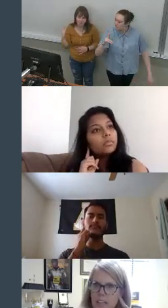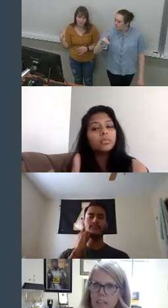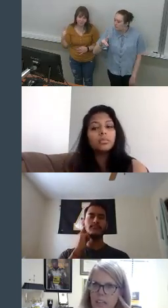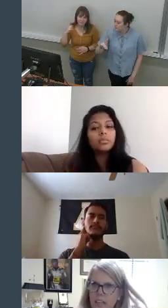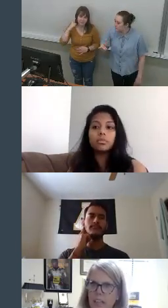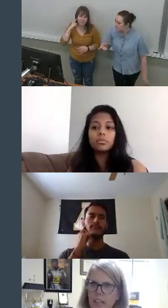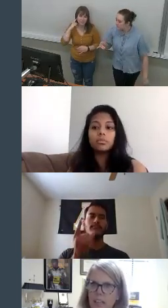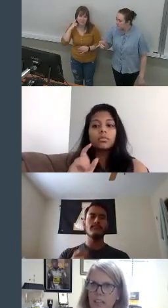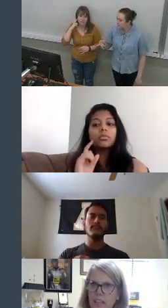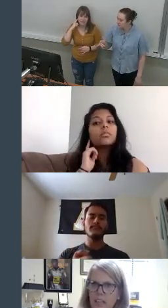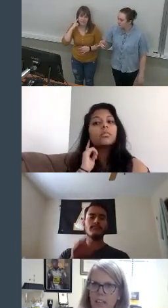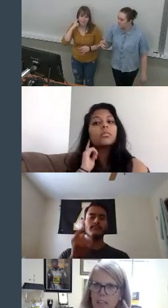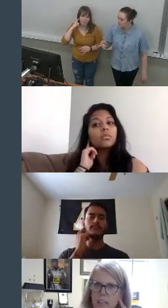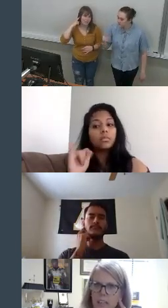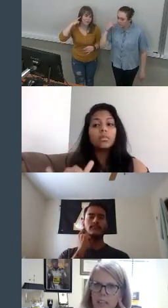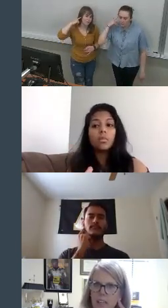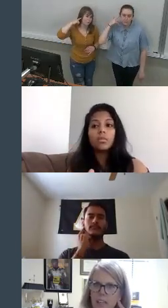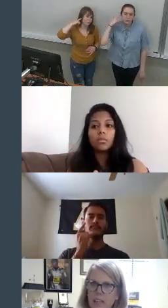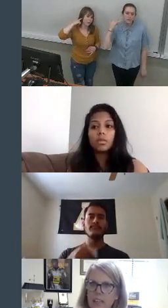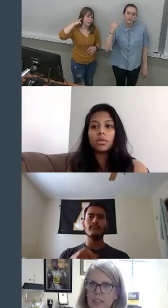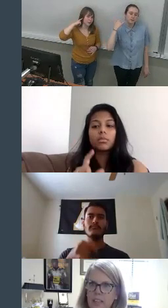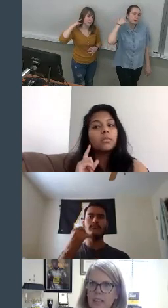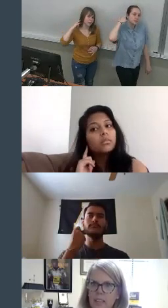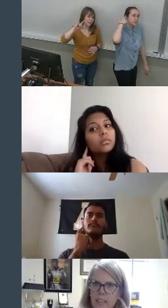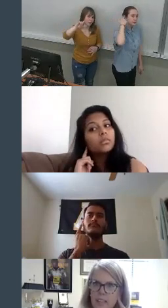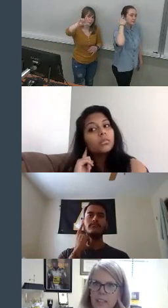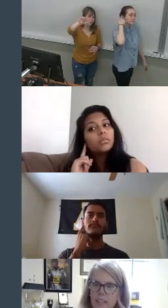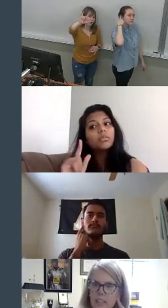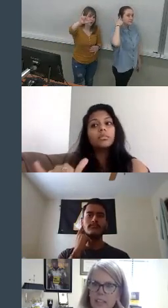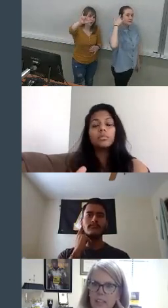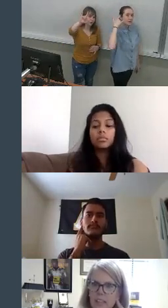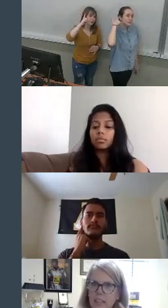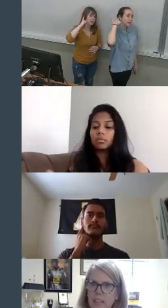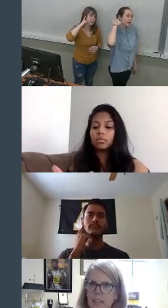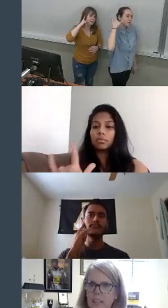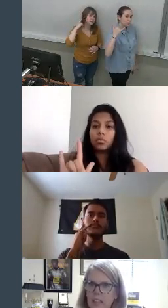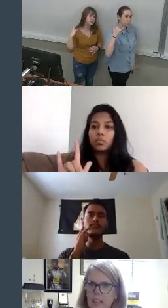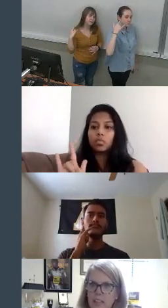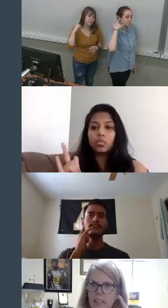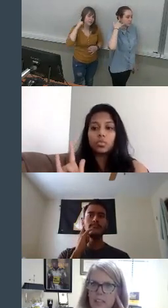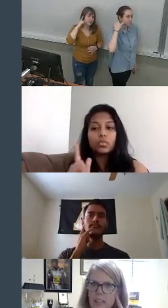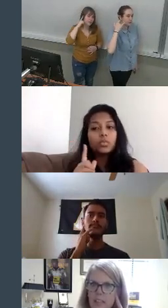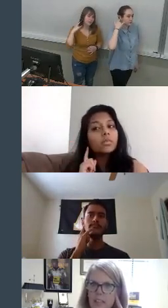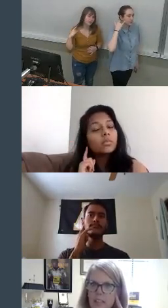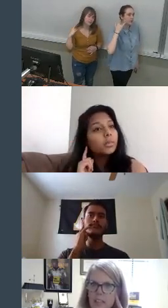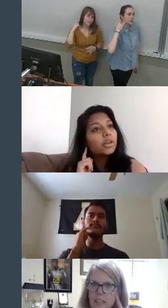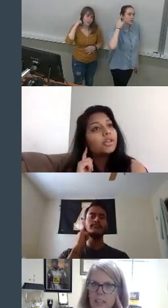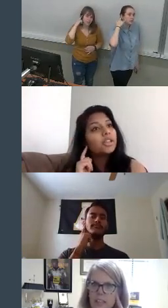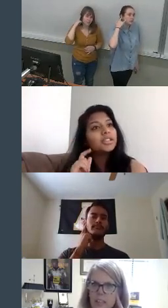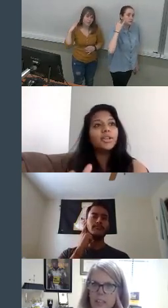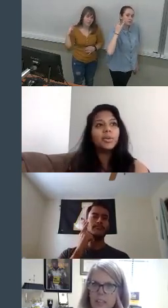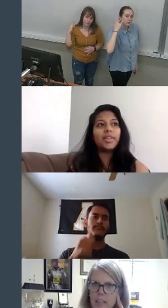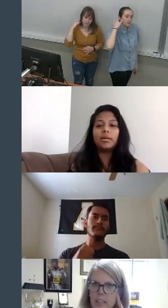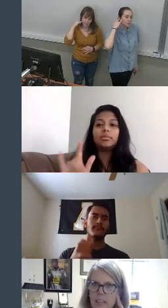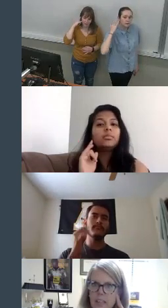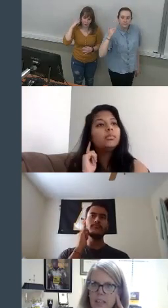Can you guys see that okay? Yeah. Starts from your ear, comes out, and you make that. Yep. California. Oh, California. It's